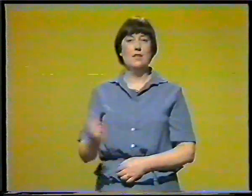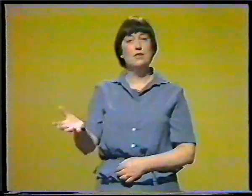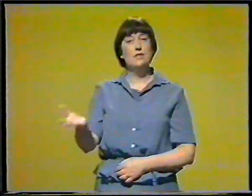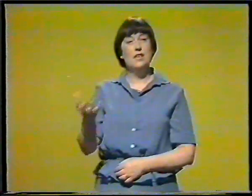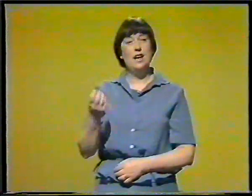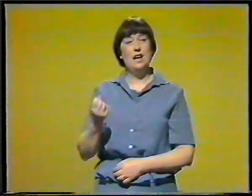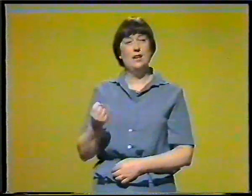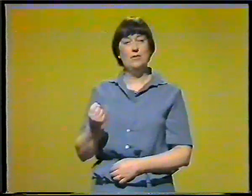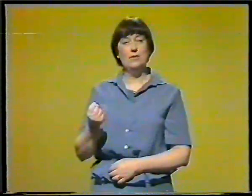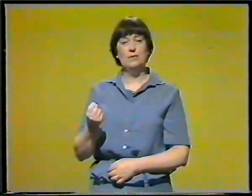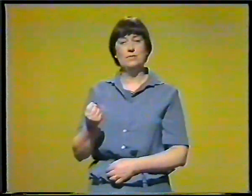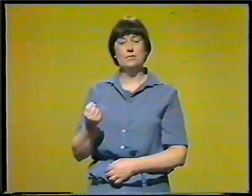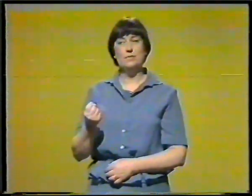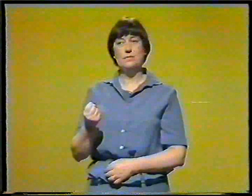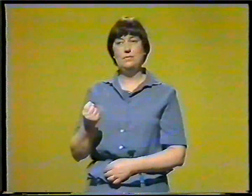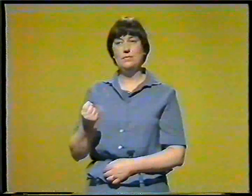To have.